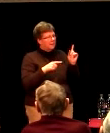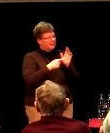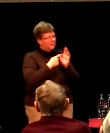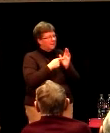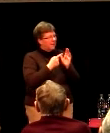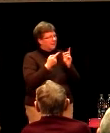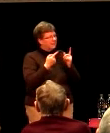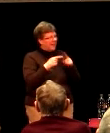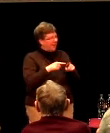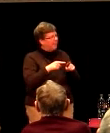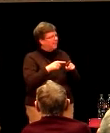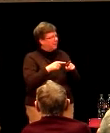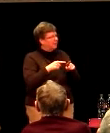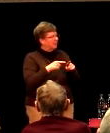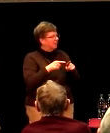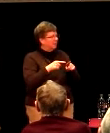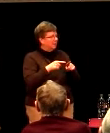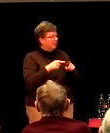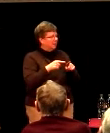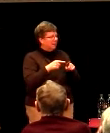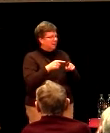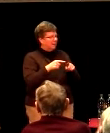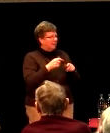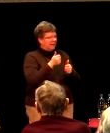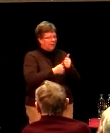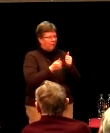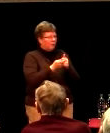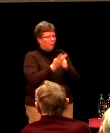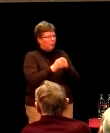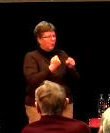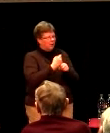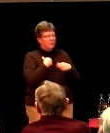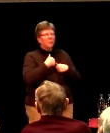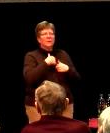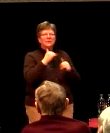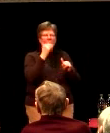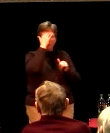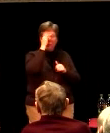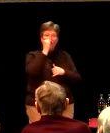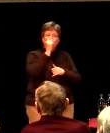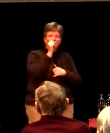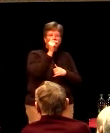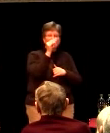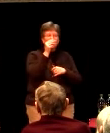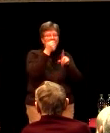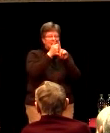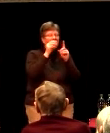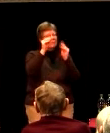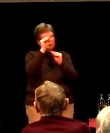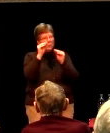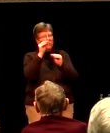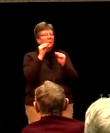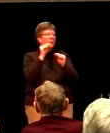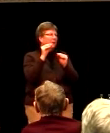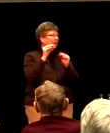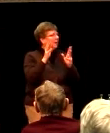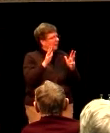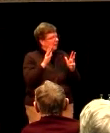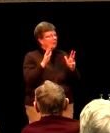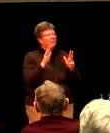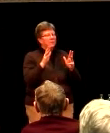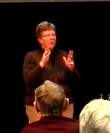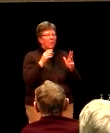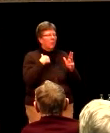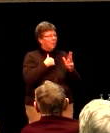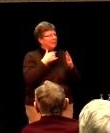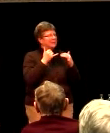and we know that on a daily basis that jet stream is moving around. And so there's all these interactions that we're trying to sort out now,